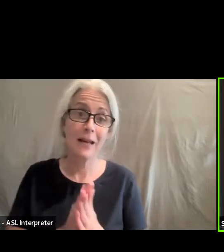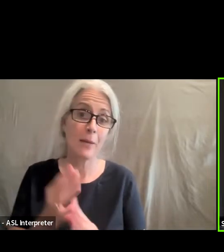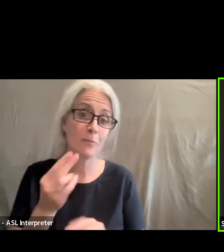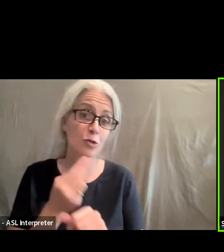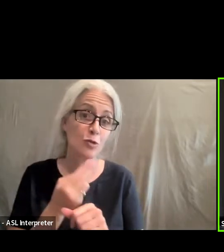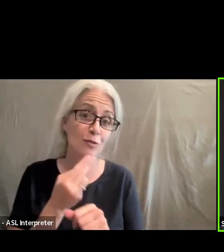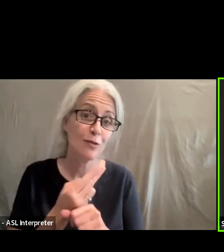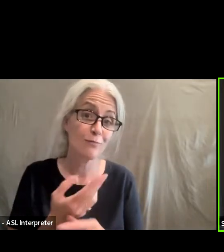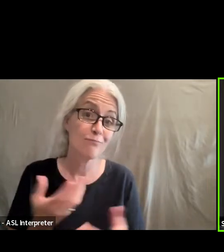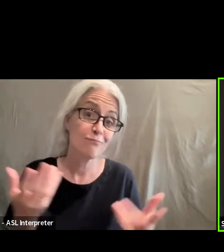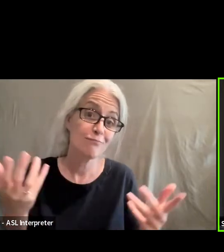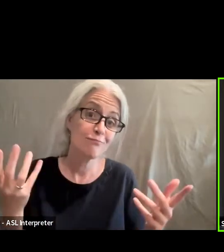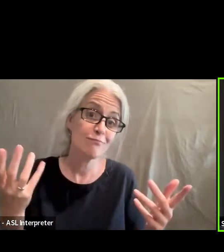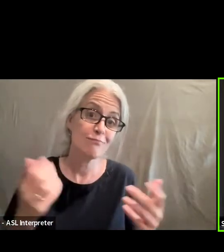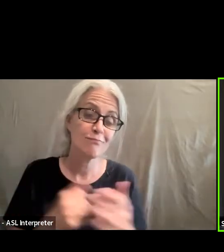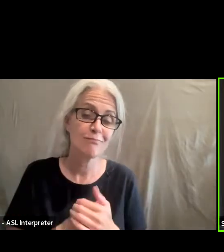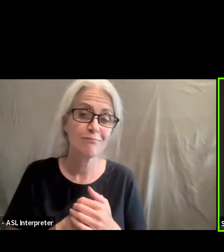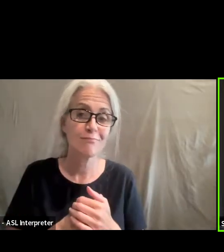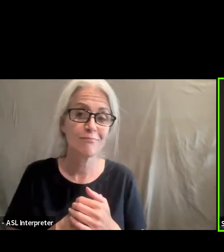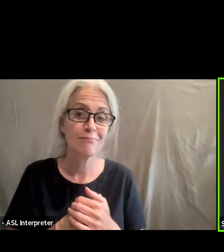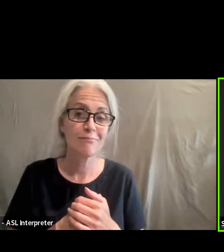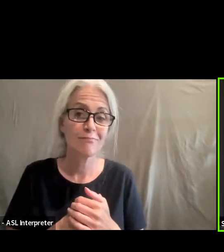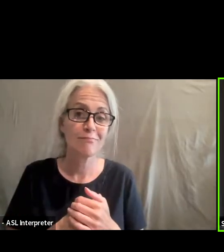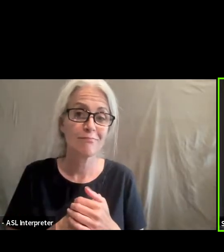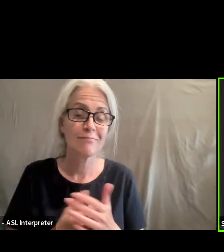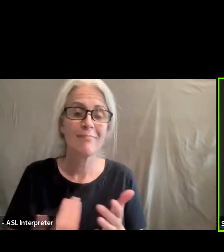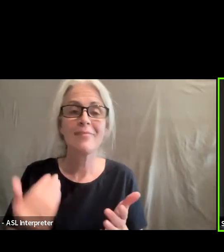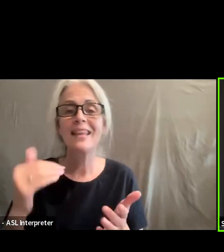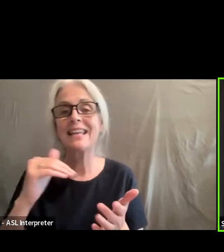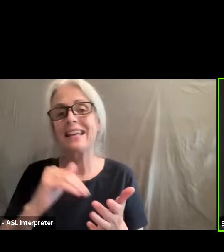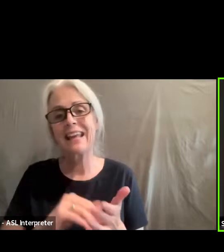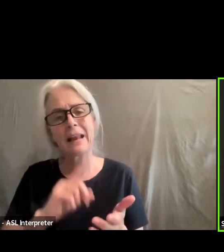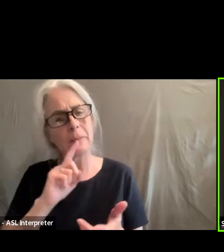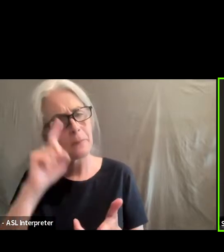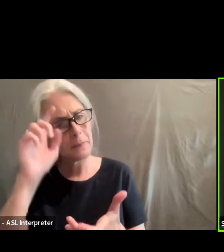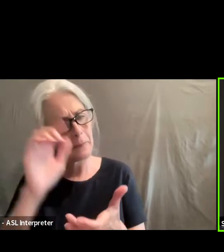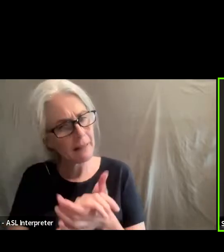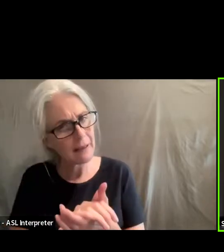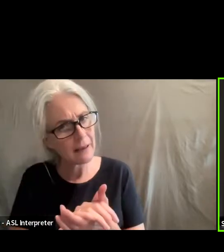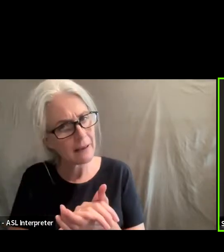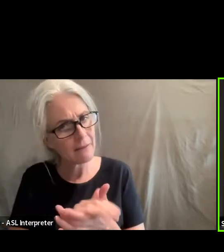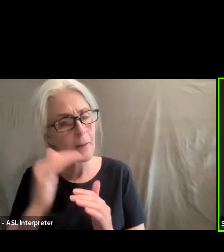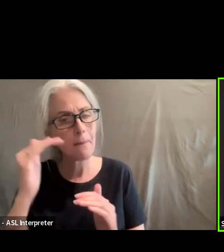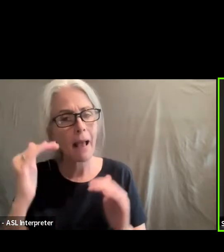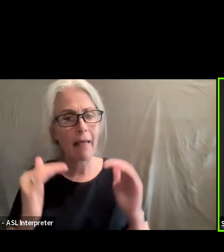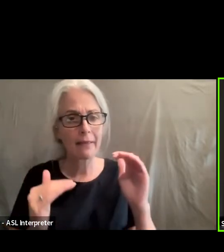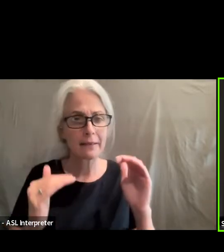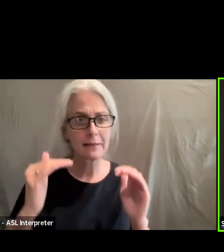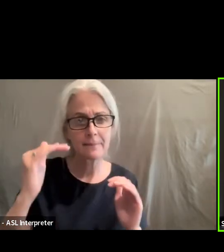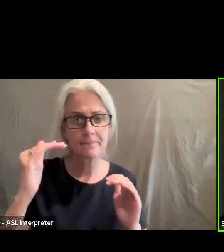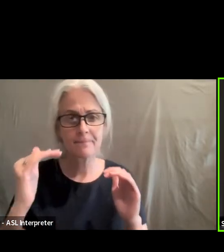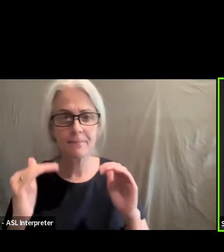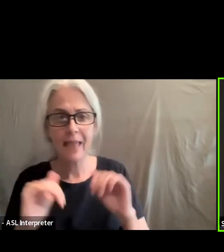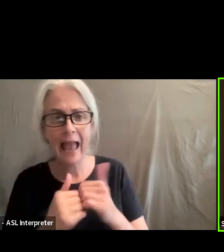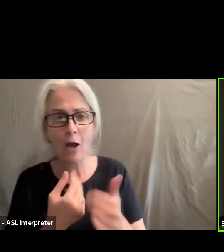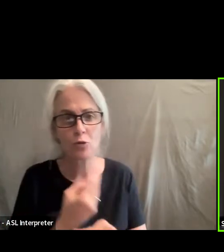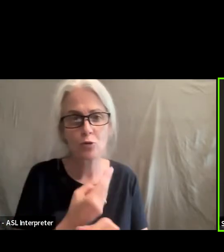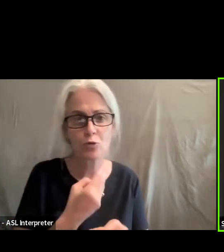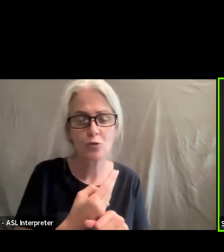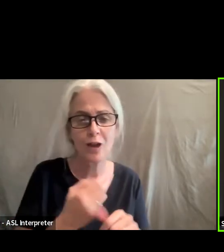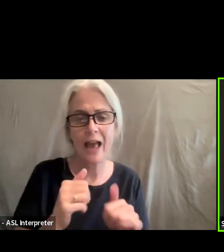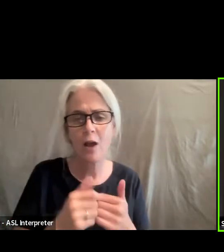And so it's just that and again, I really truly believe it's really that balance of how to use it and